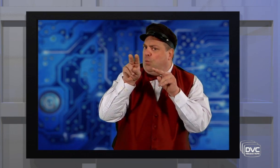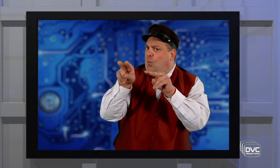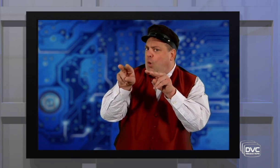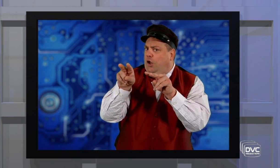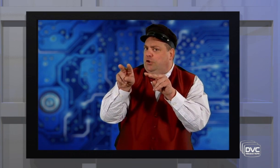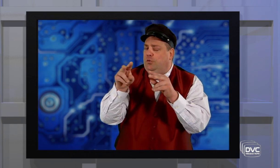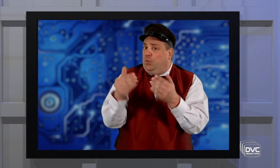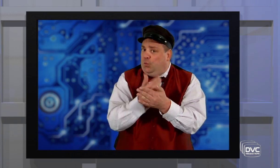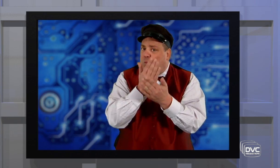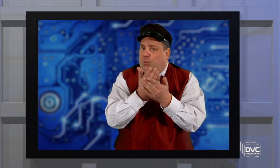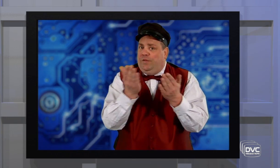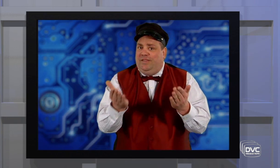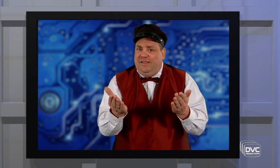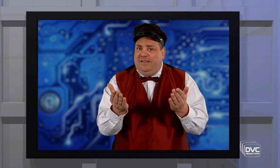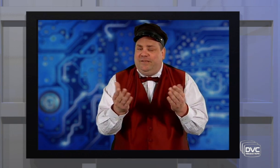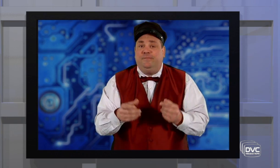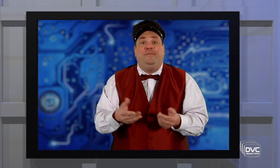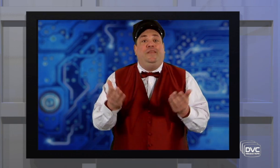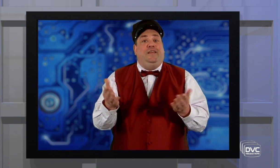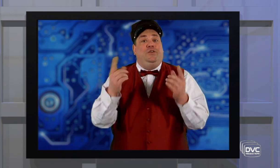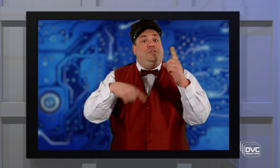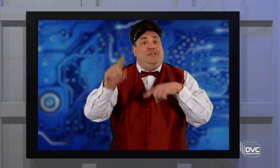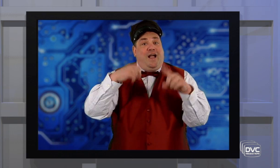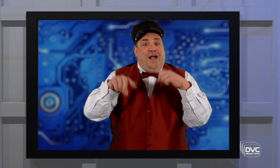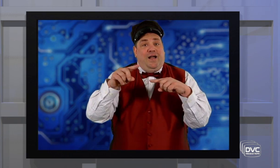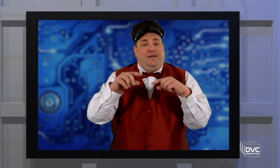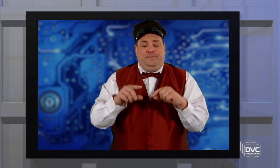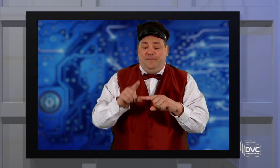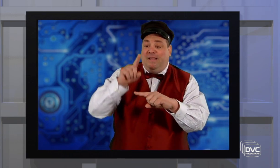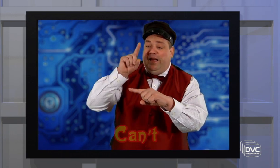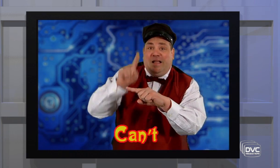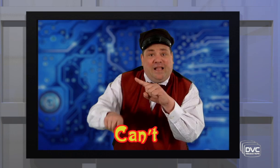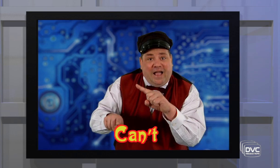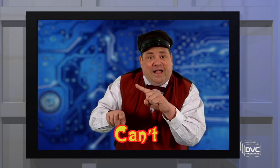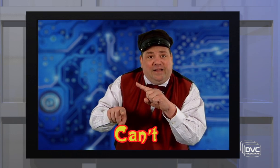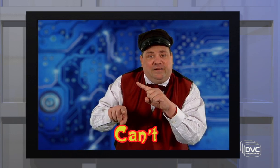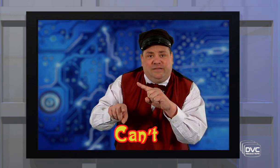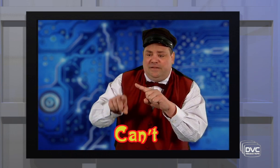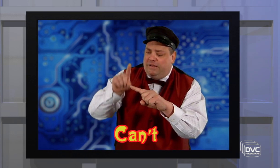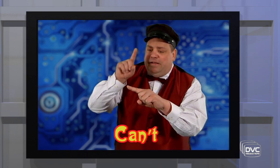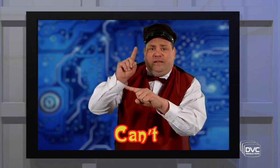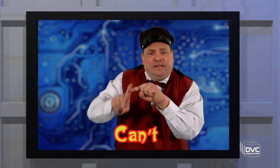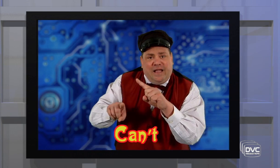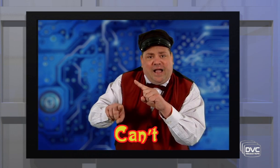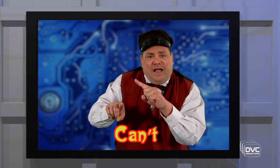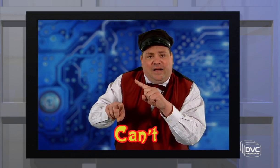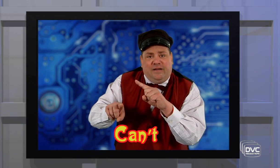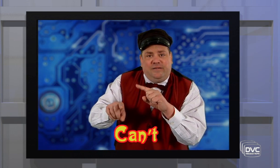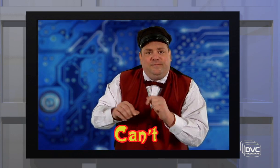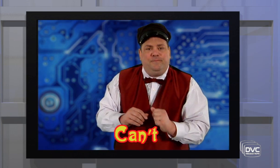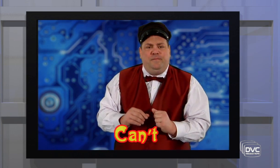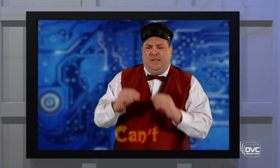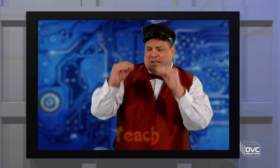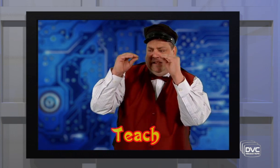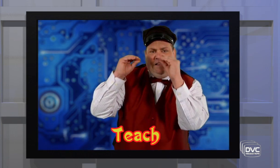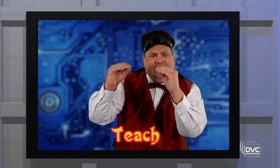Today, watch for new things and watch for these signs. Can't. Can't.